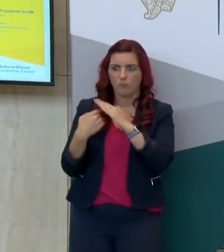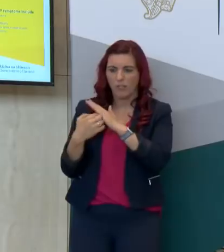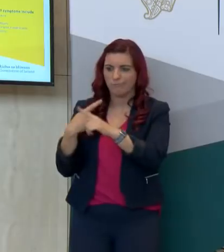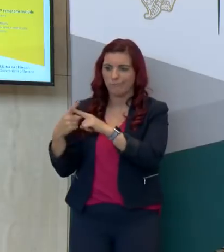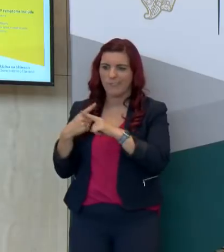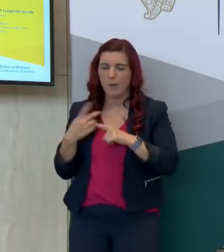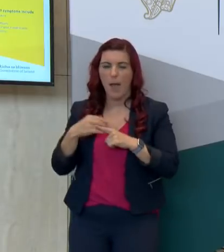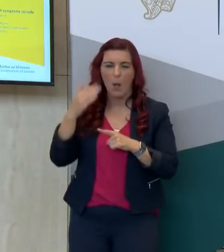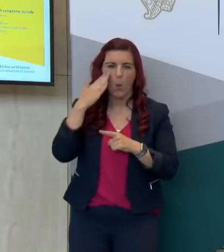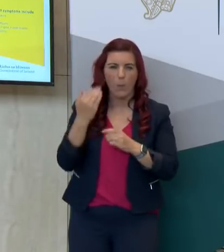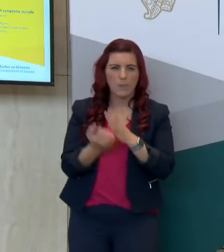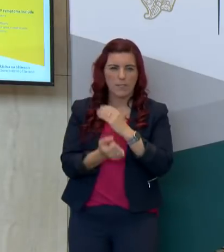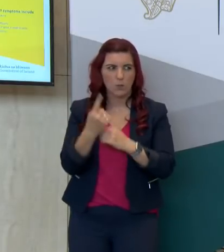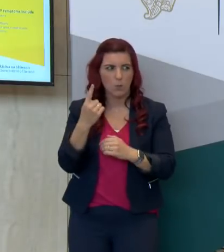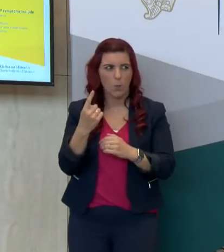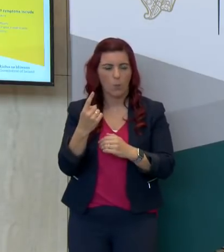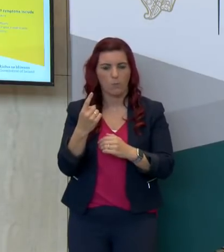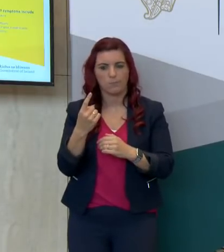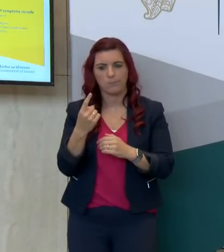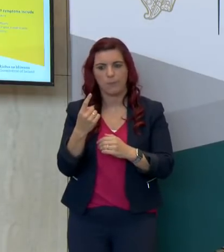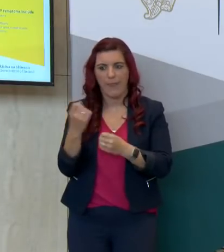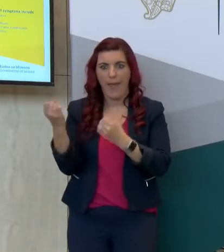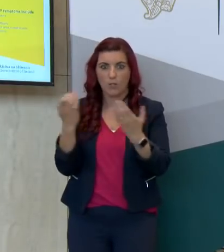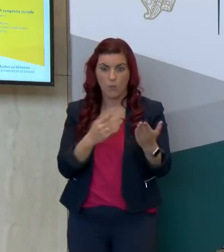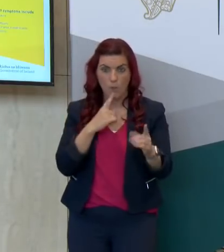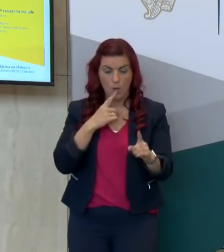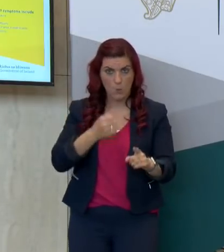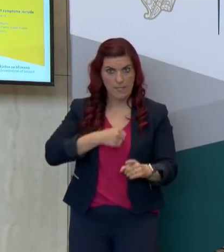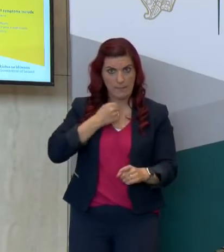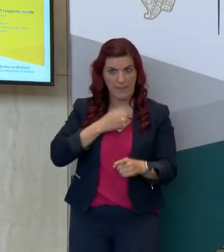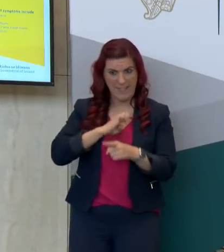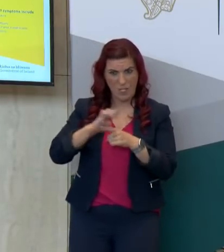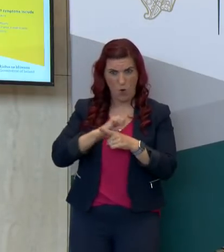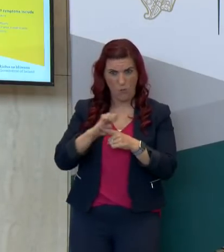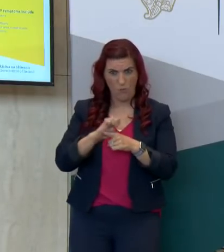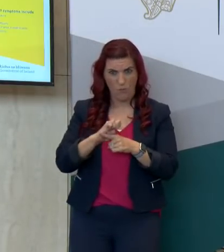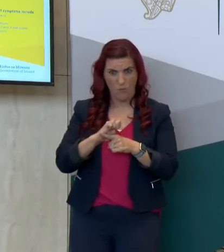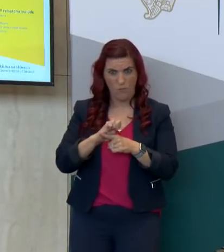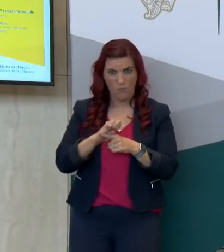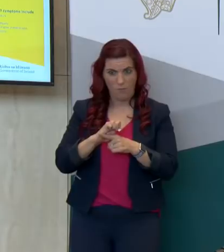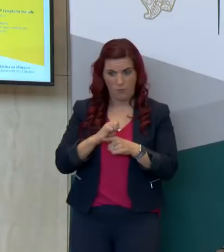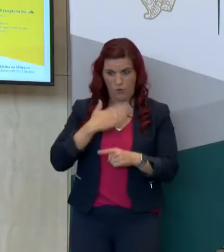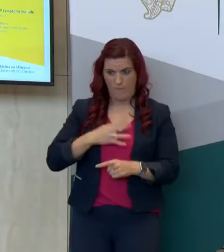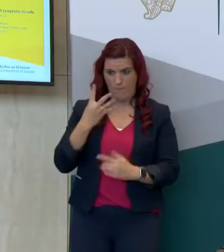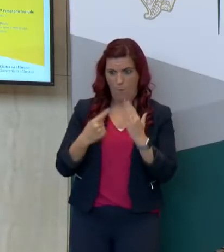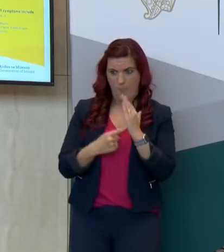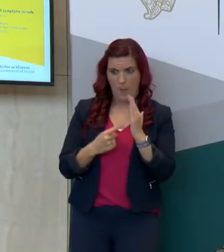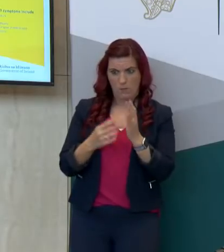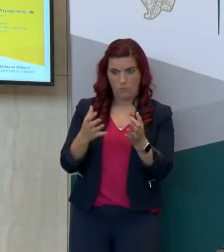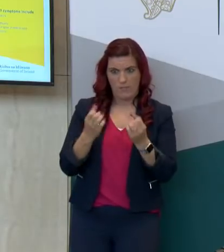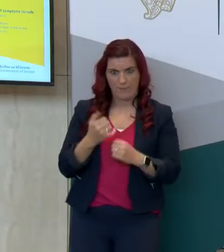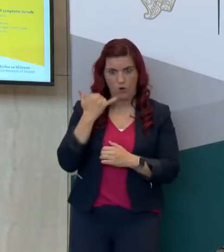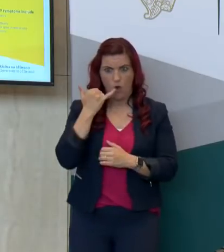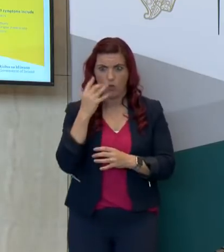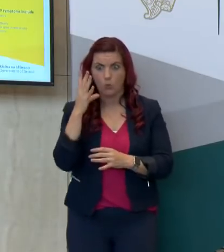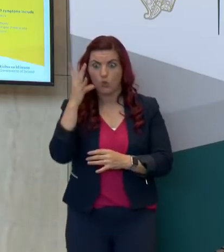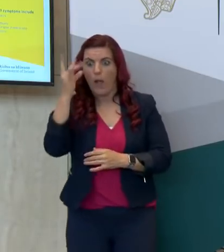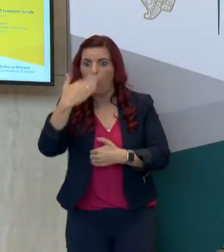handover of that process to the Department of Health. Firstly, are you satisfied with that level of follow-up? And secondly, what stage is that process